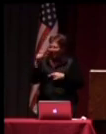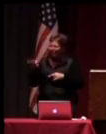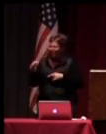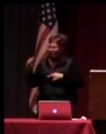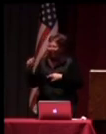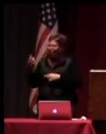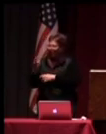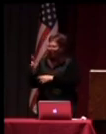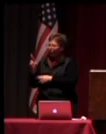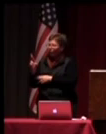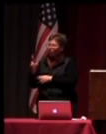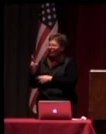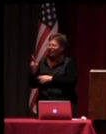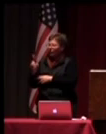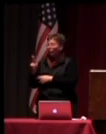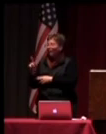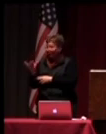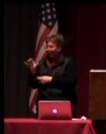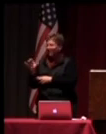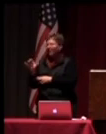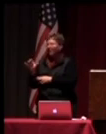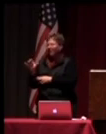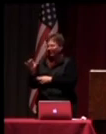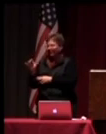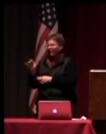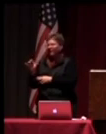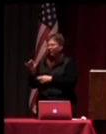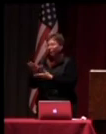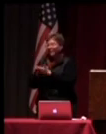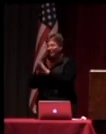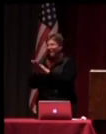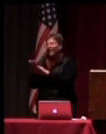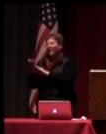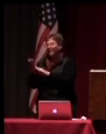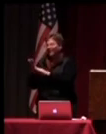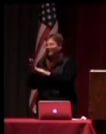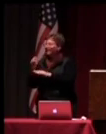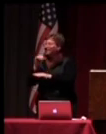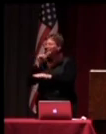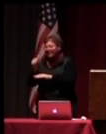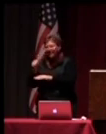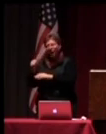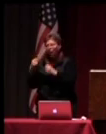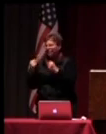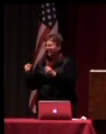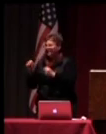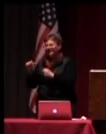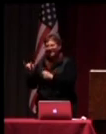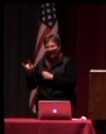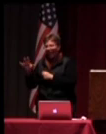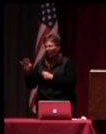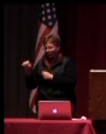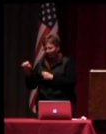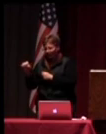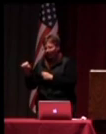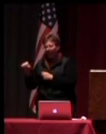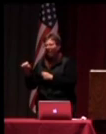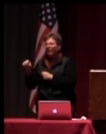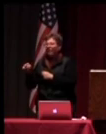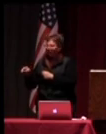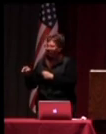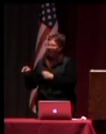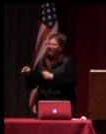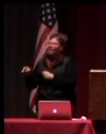Revolutionary Republic, born out of the Revolution of 1789, was becoming dangerously unstable. It was lurching from coup d'etat to coup